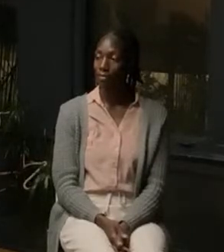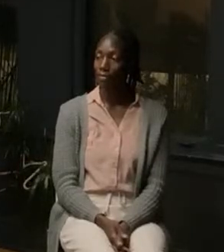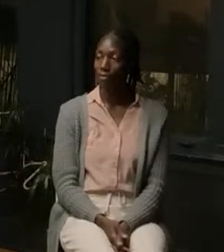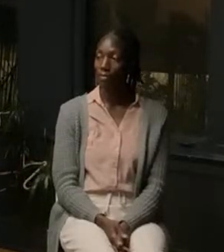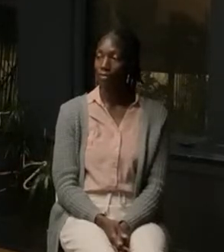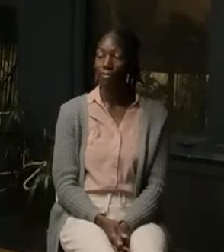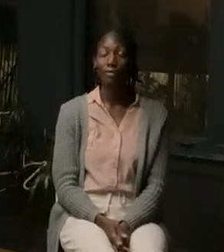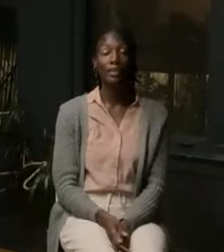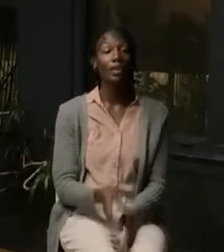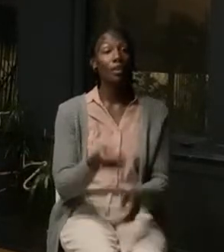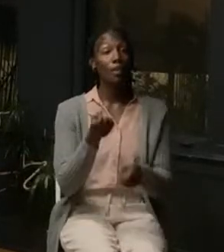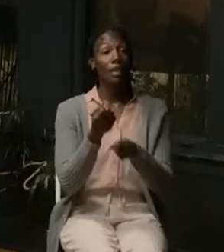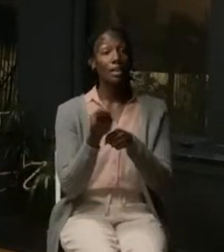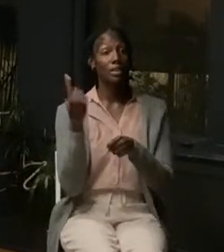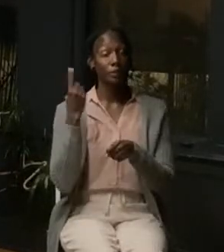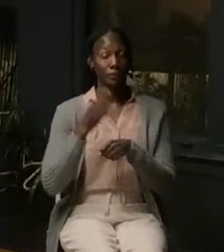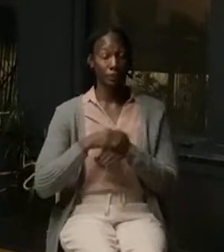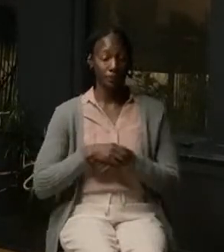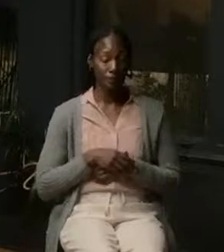Last year,